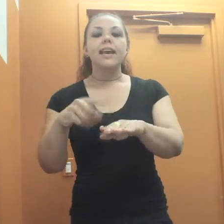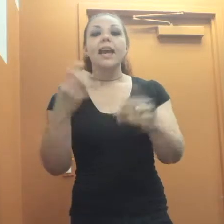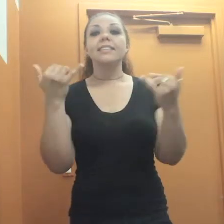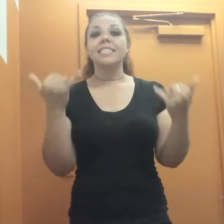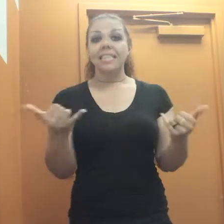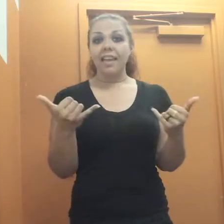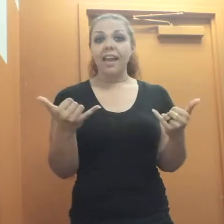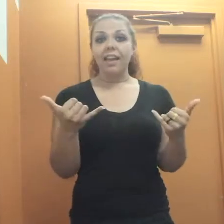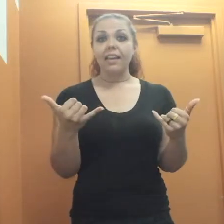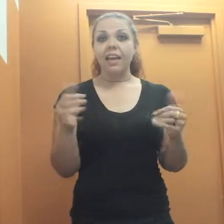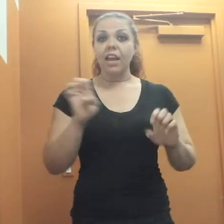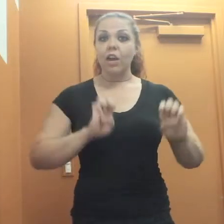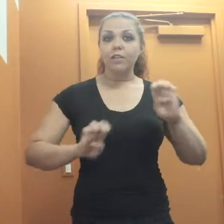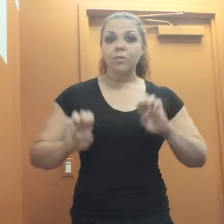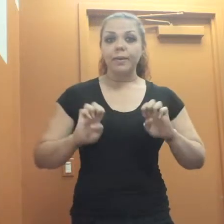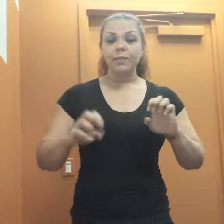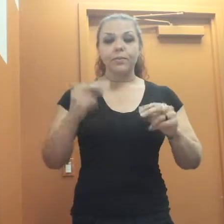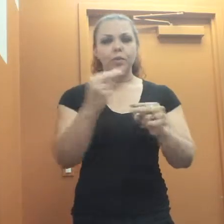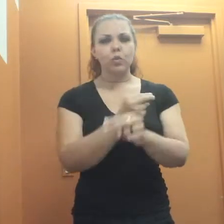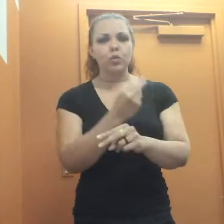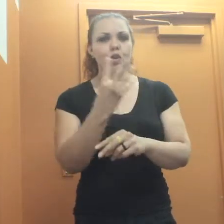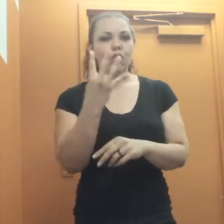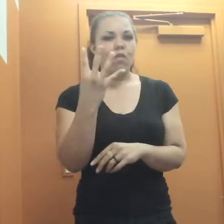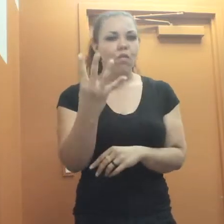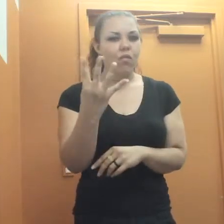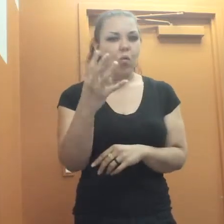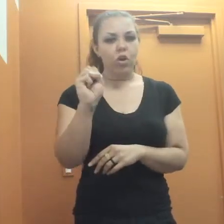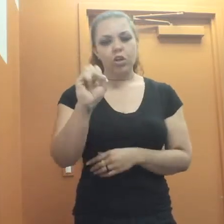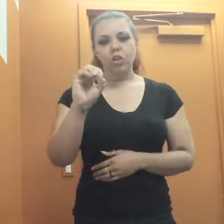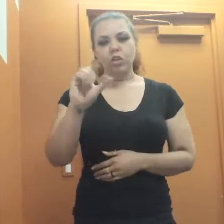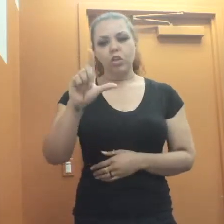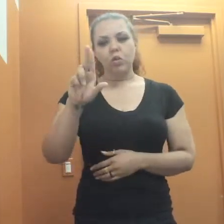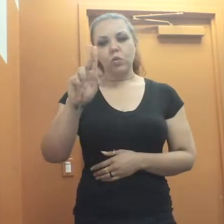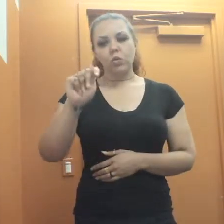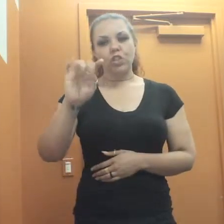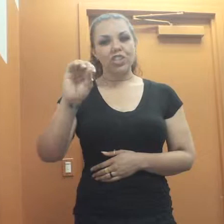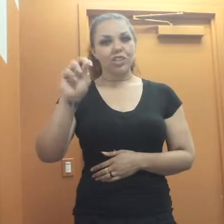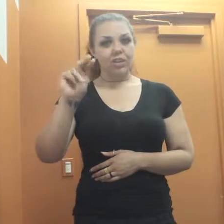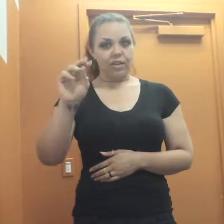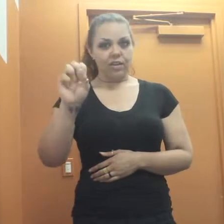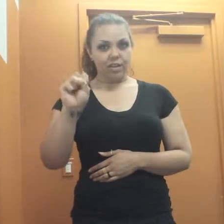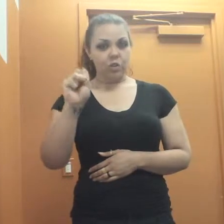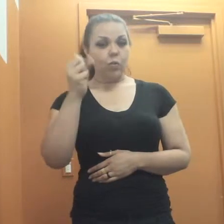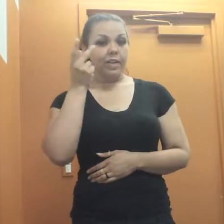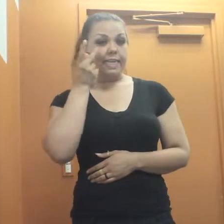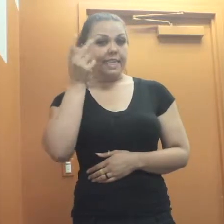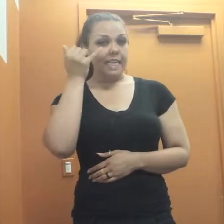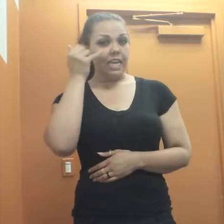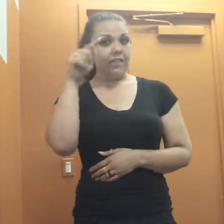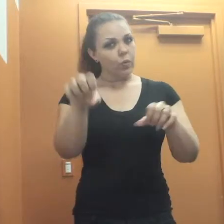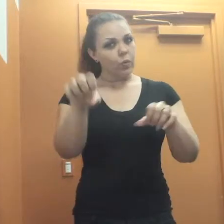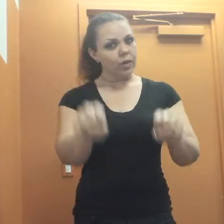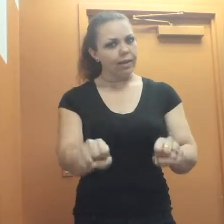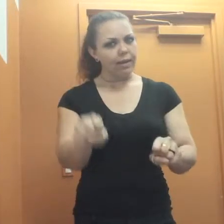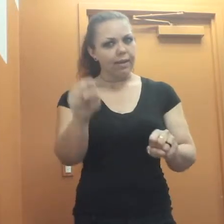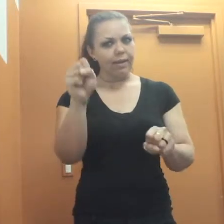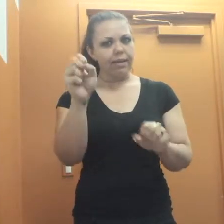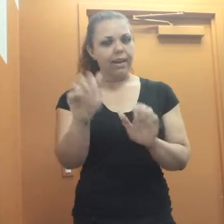to use 4 solutions, and we're going to see if you can identify which areas of the